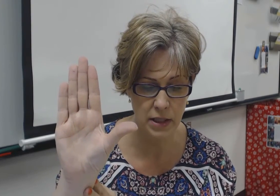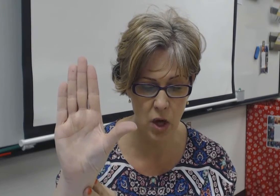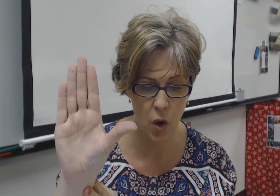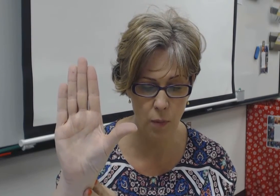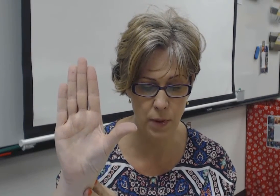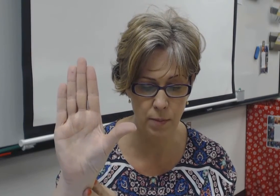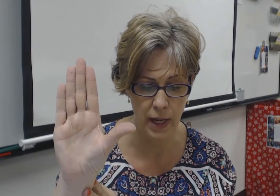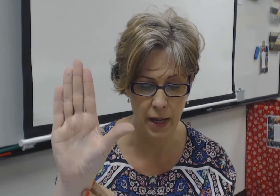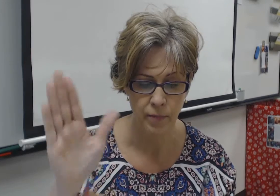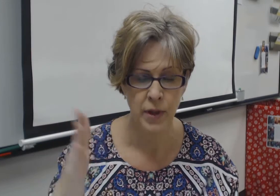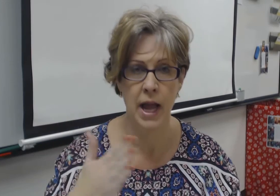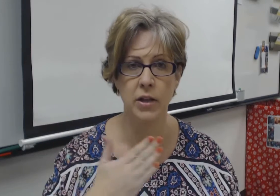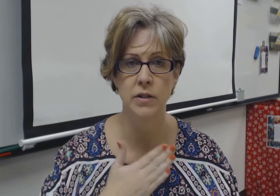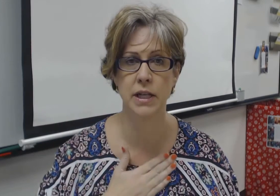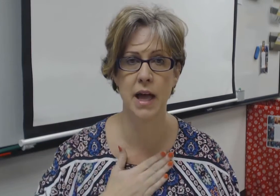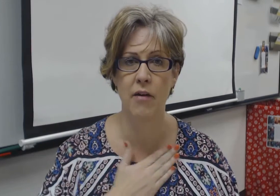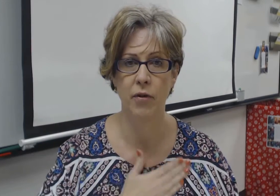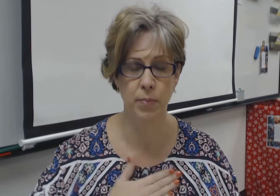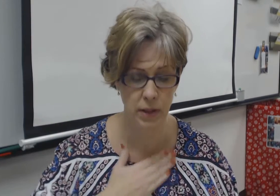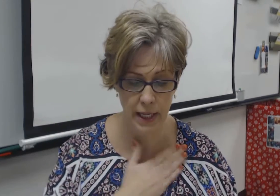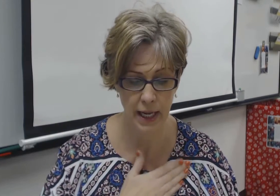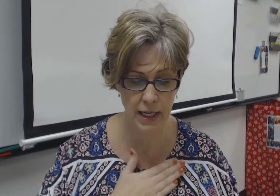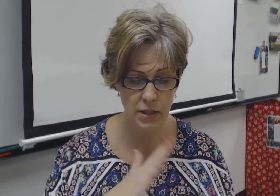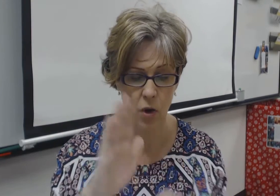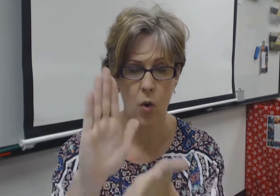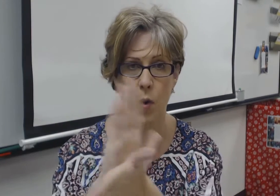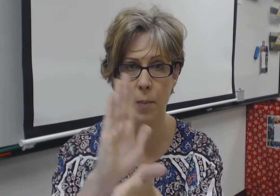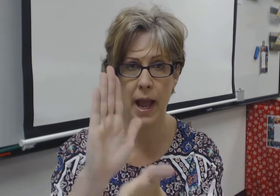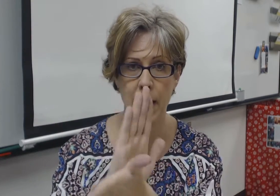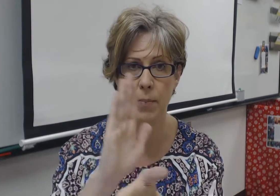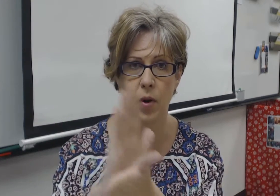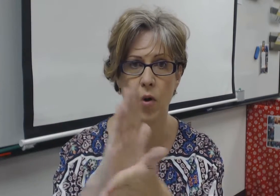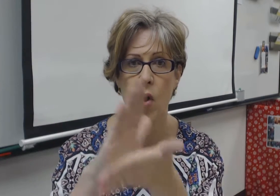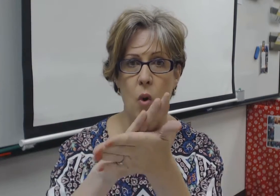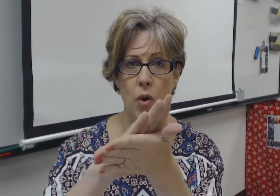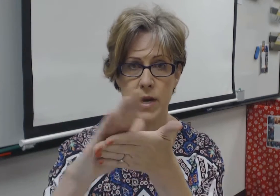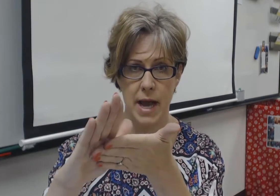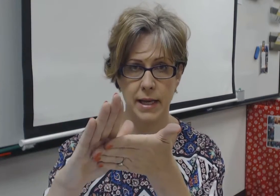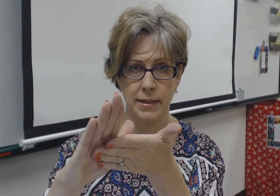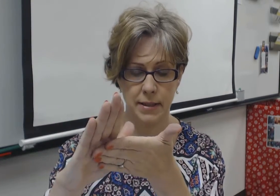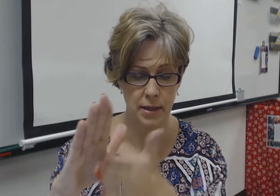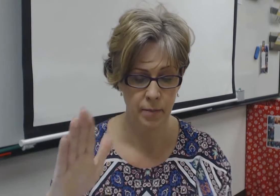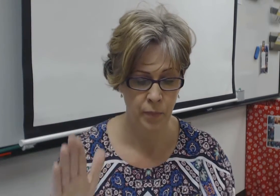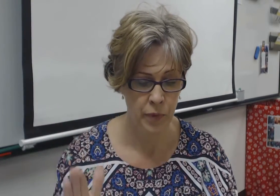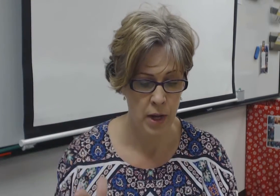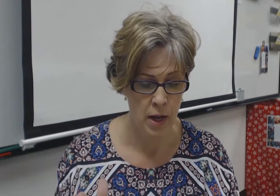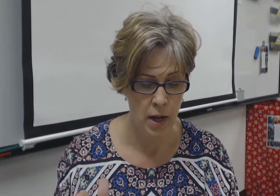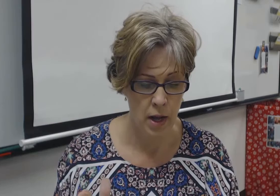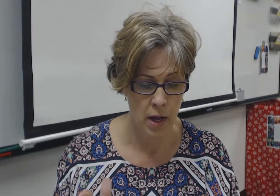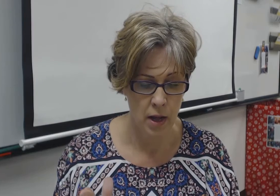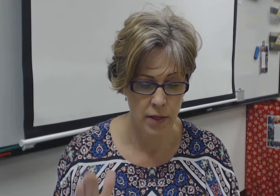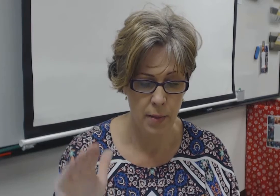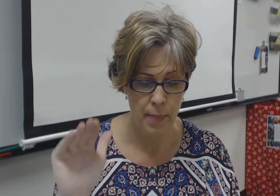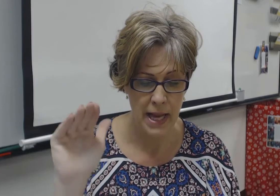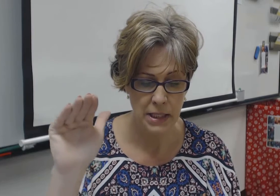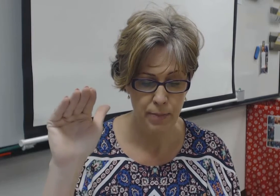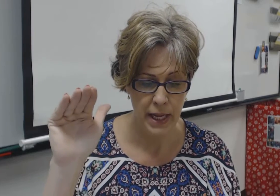the open B, and you'll see that for please or paper or nice. The bent